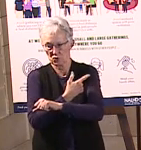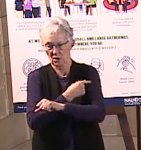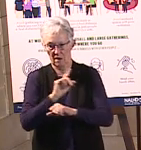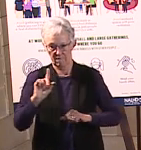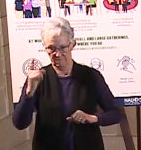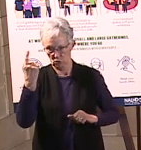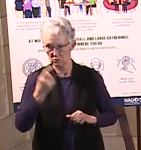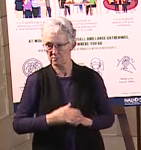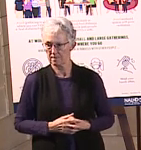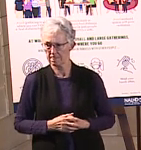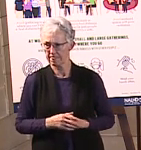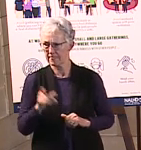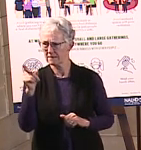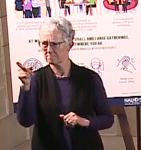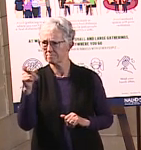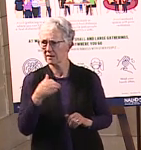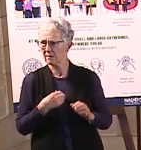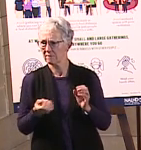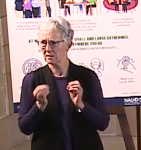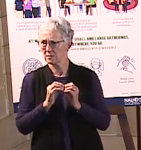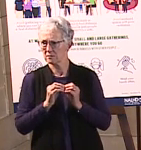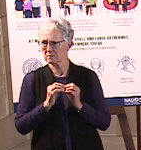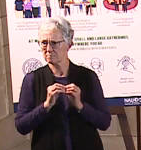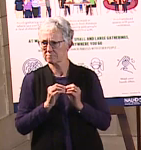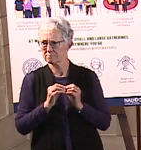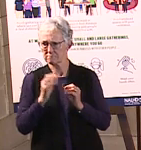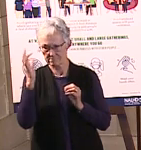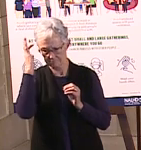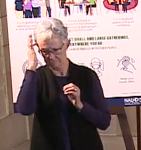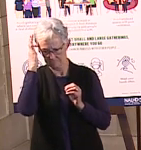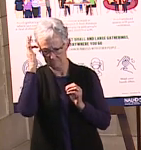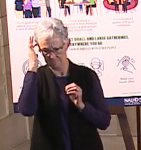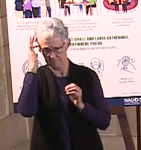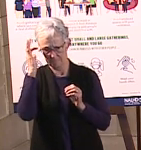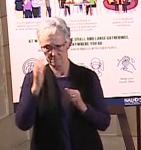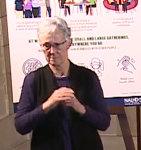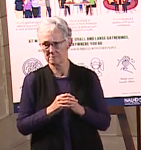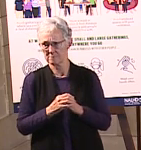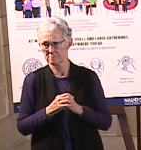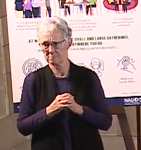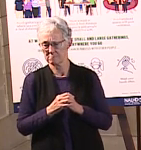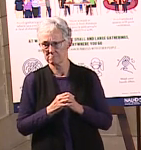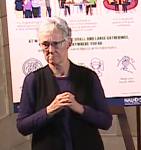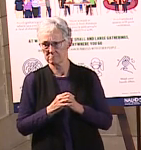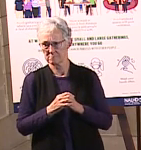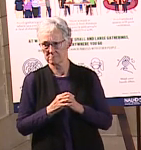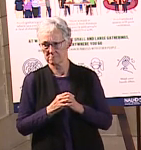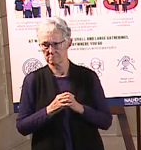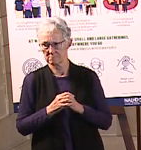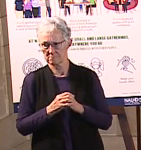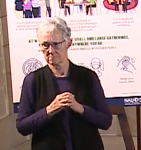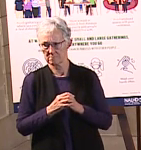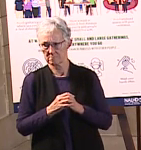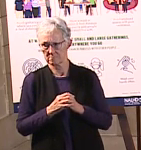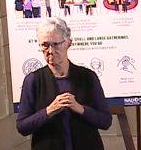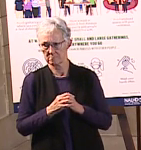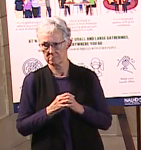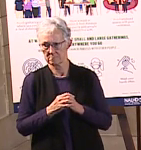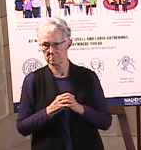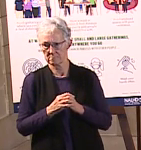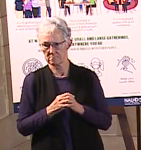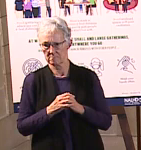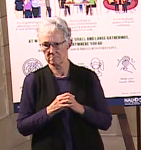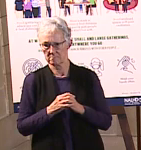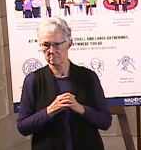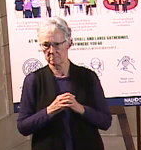the, Taylor, did you get questions text in? Other questions. Christina from NET says, under Section 1B